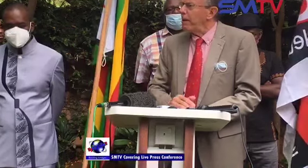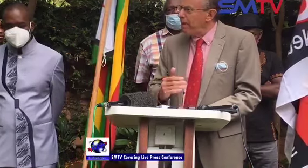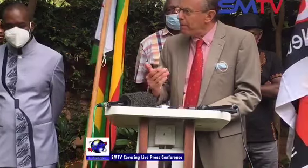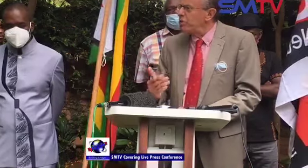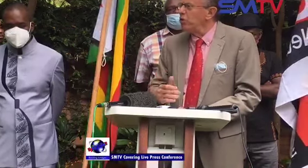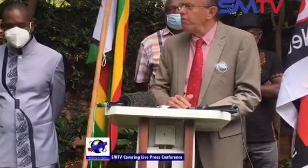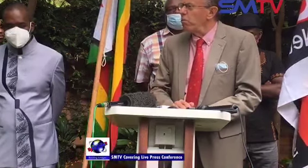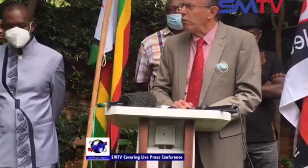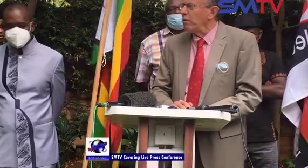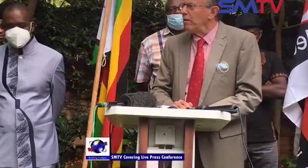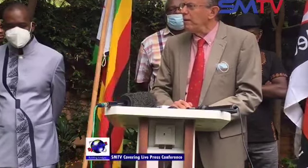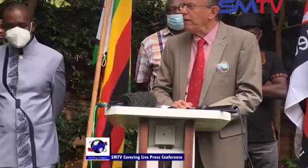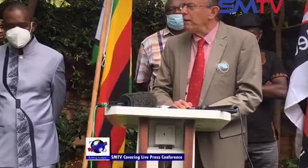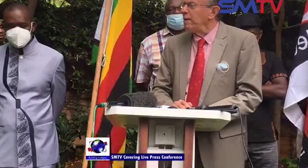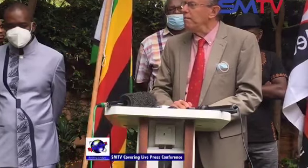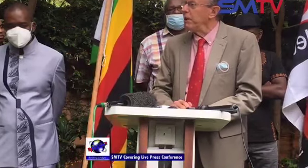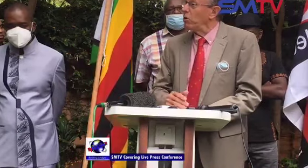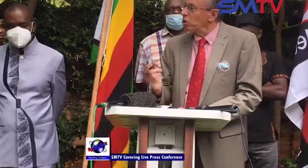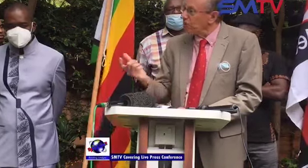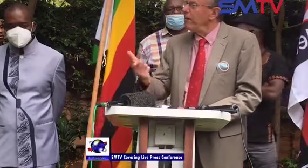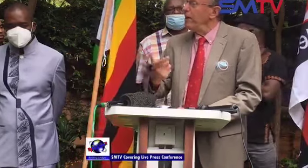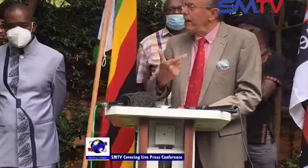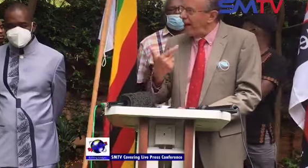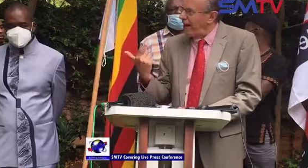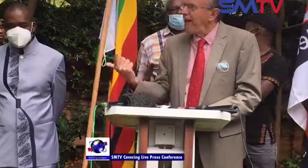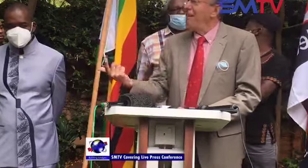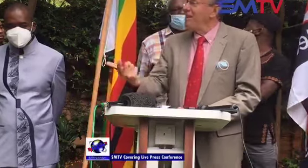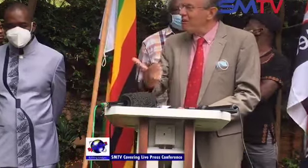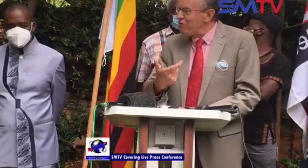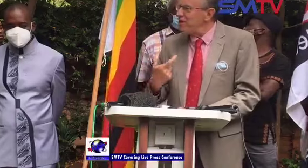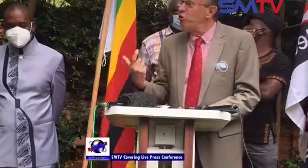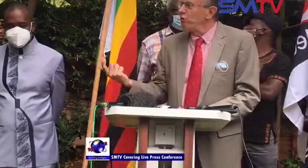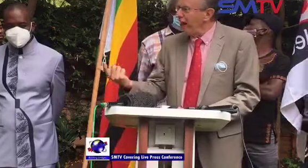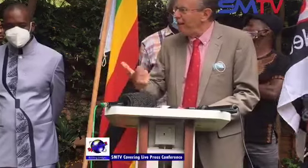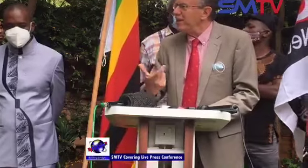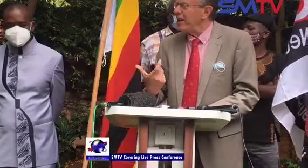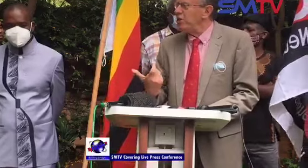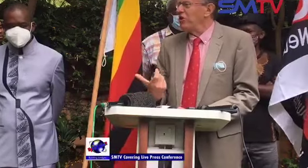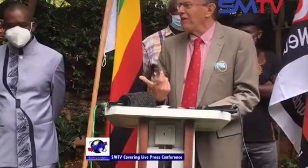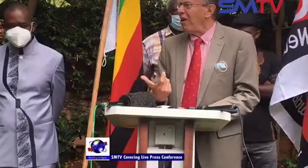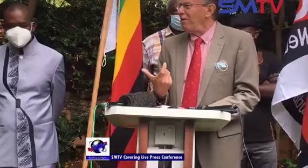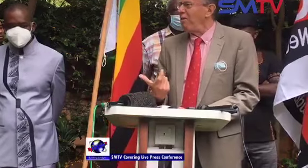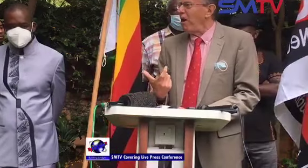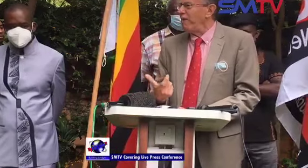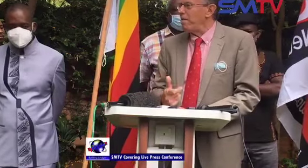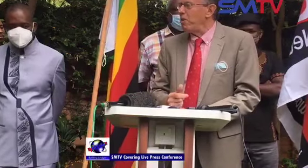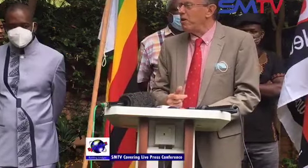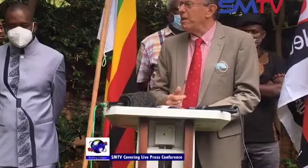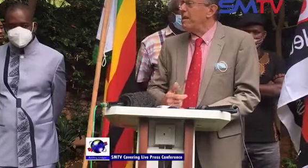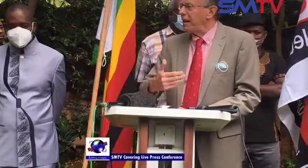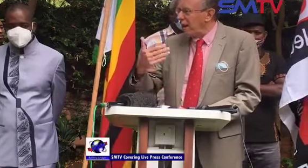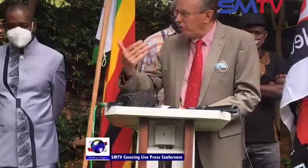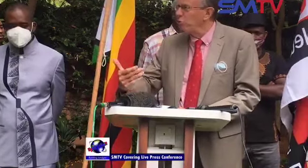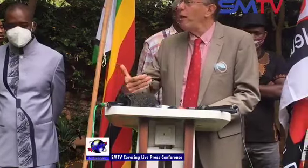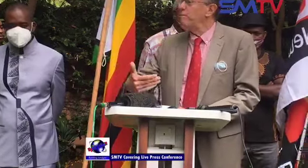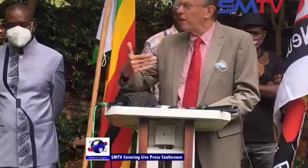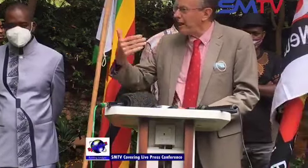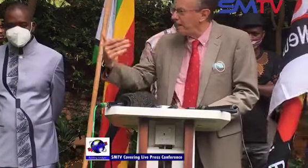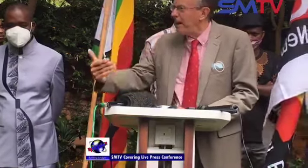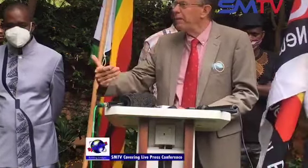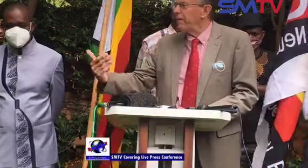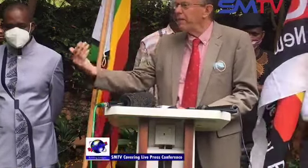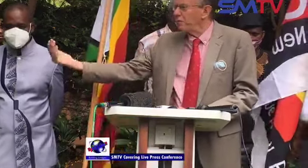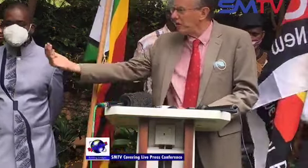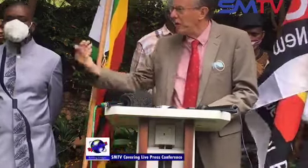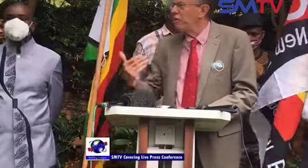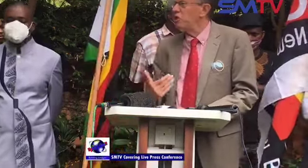I'm happy to report that because of the rejuvenization of our party and our new website and